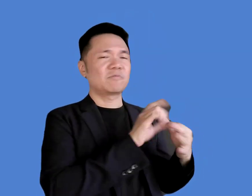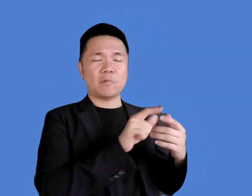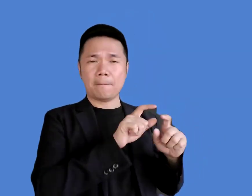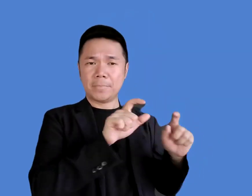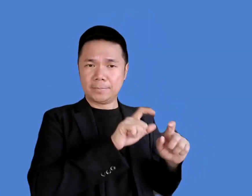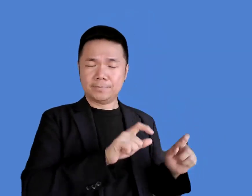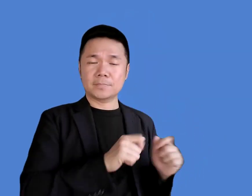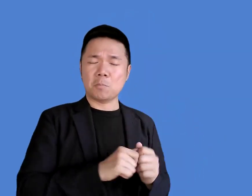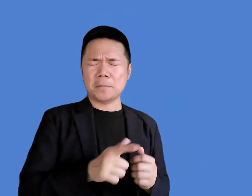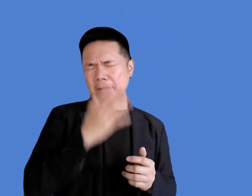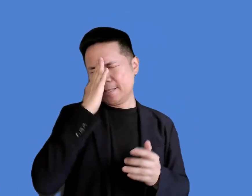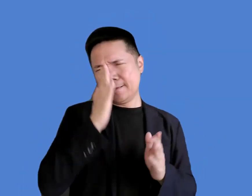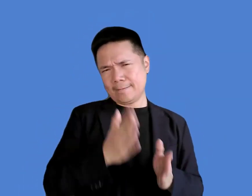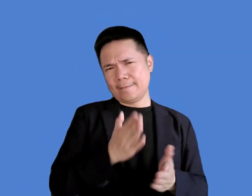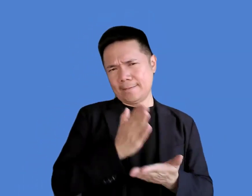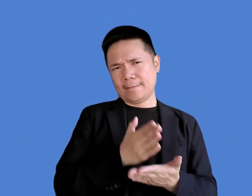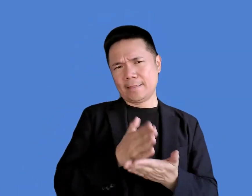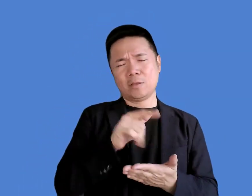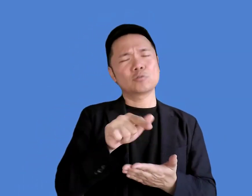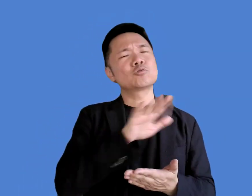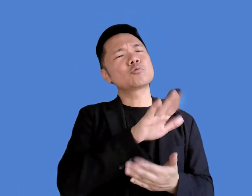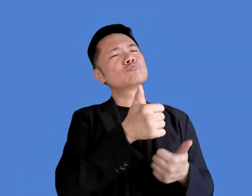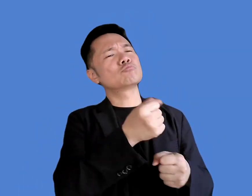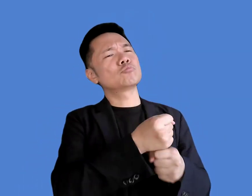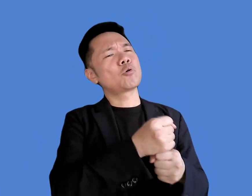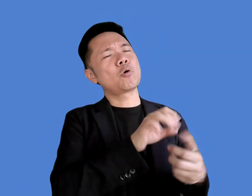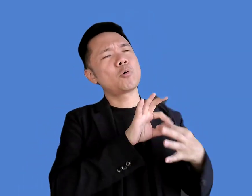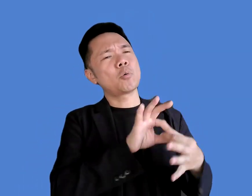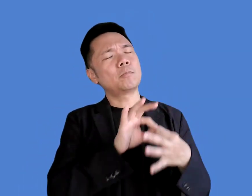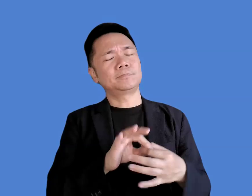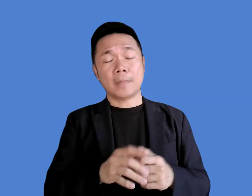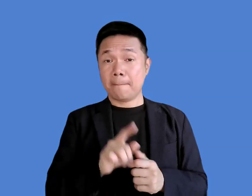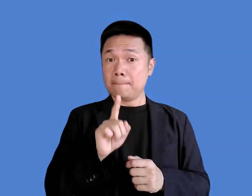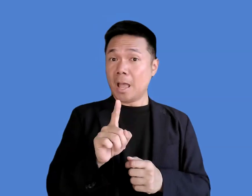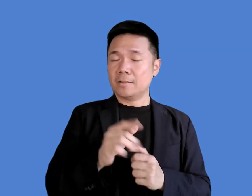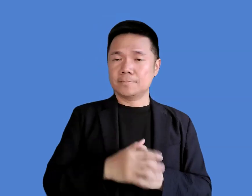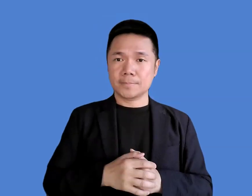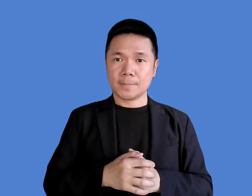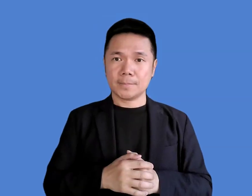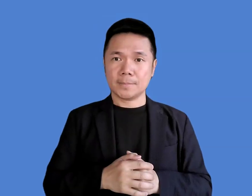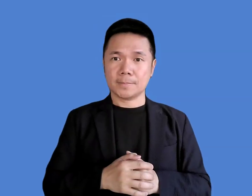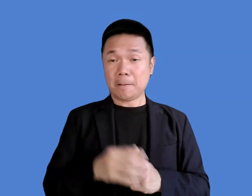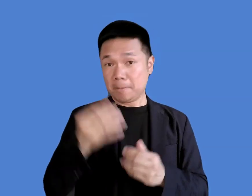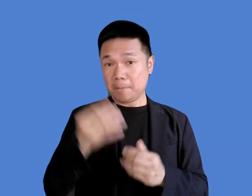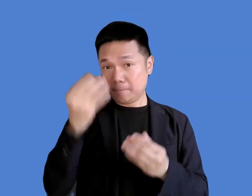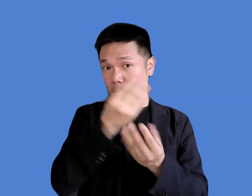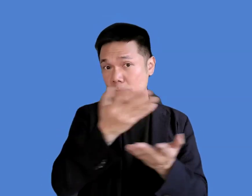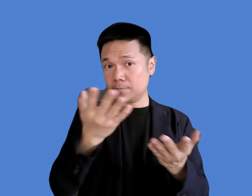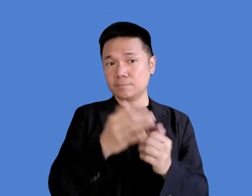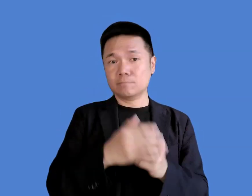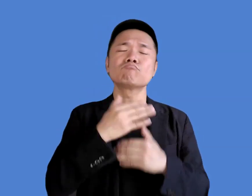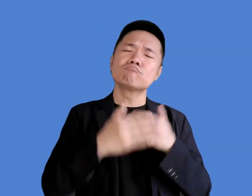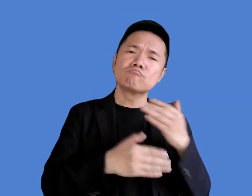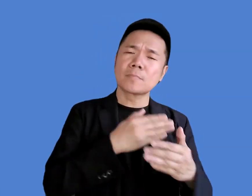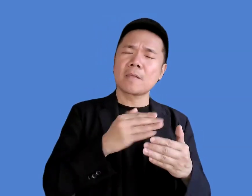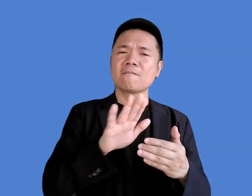great as somebody to have on your portfolio, on your client list, but I can tell you a few things that would be great